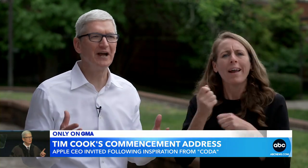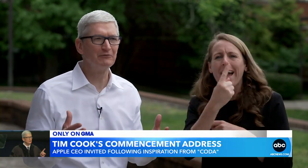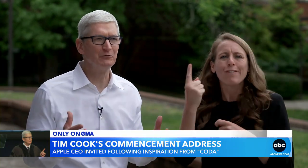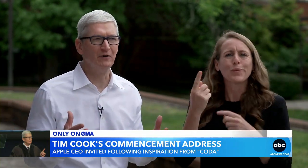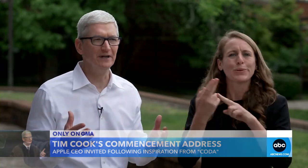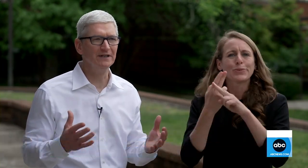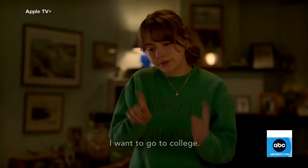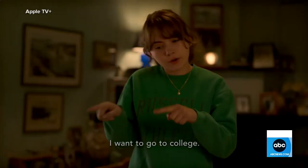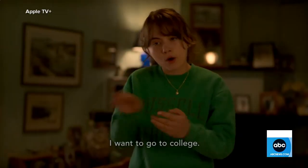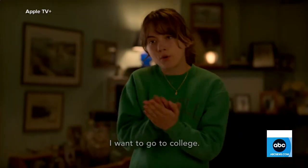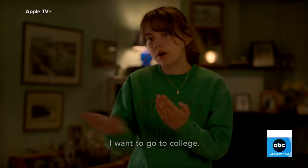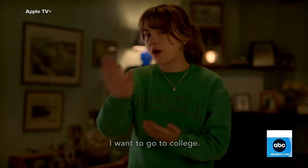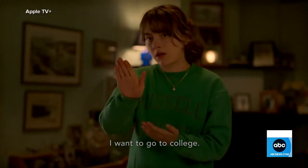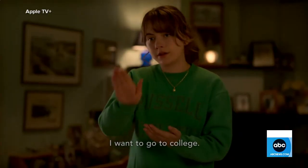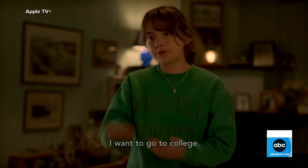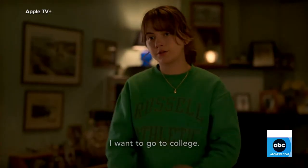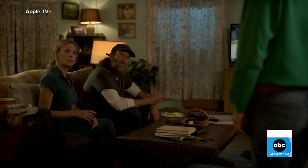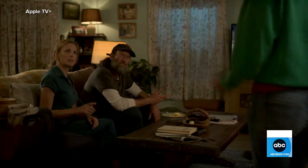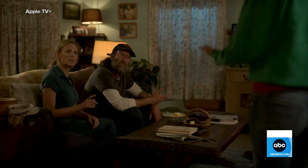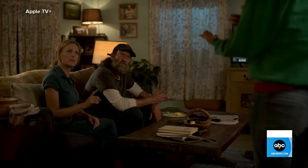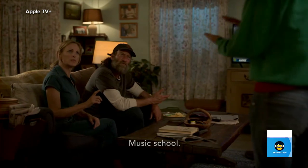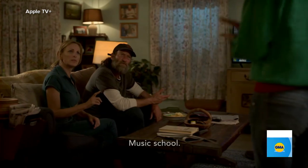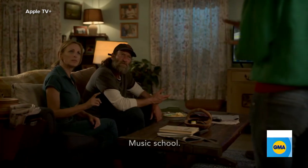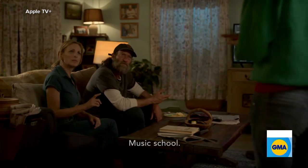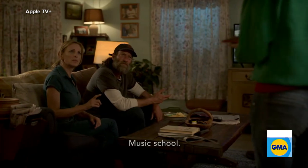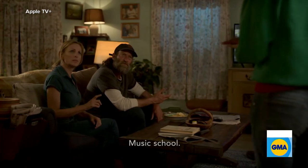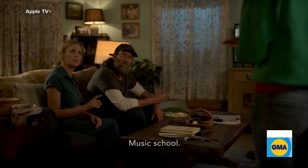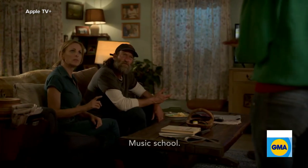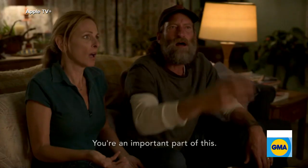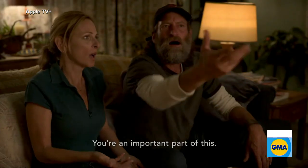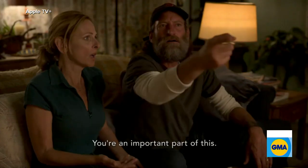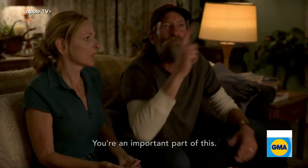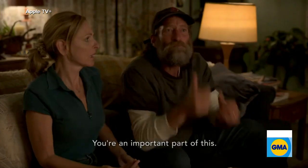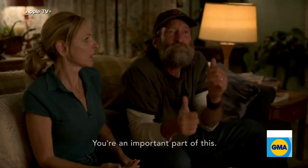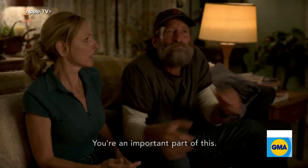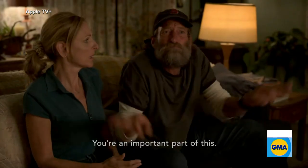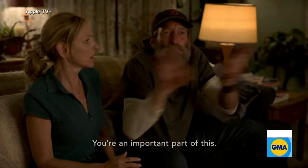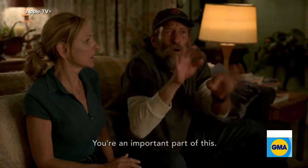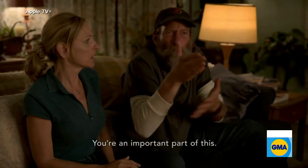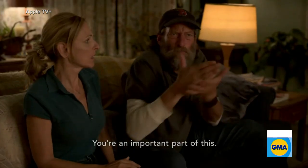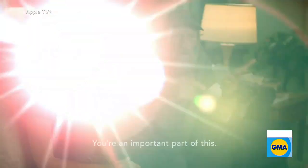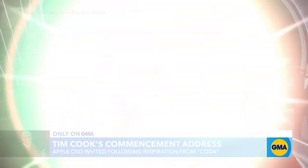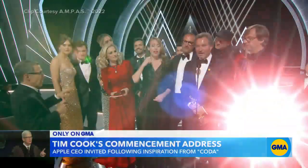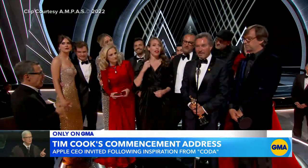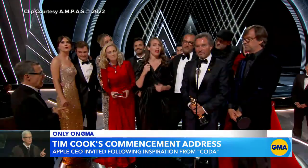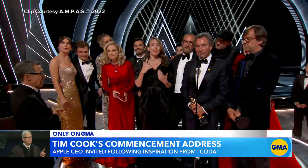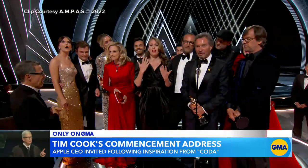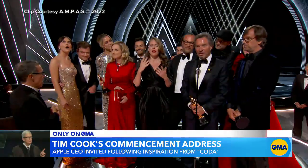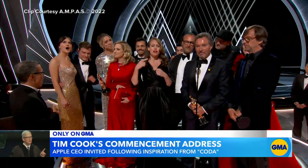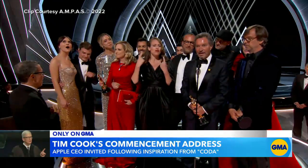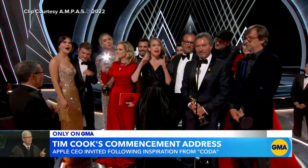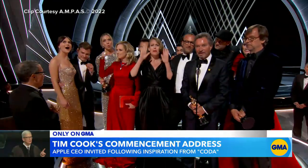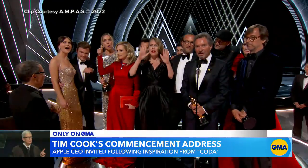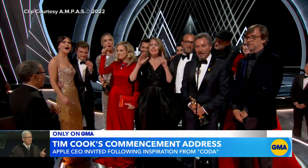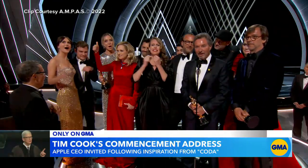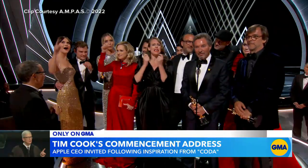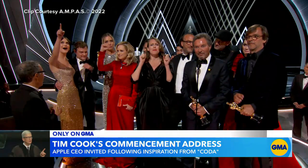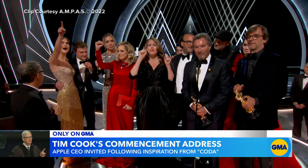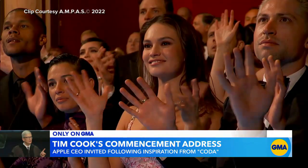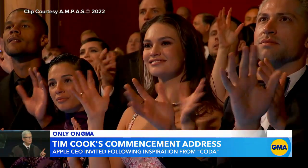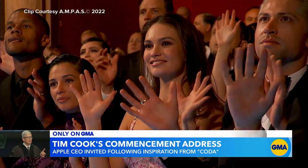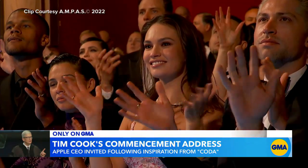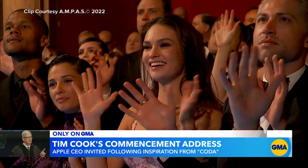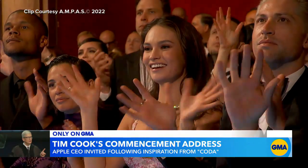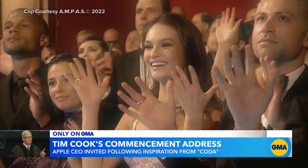to empower everyone. This as we see more authentic deaf representation in TV and film, including CODA, which won Best